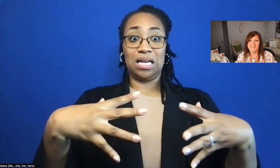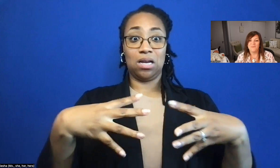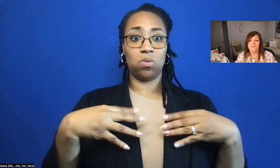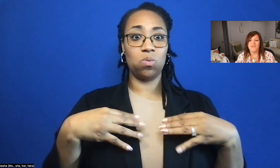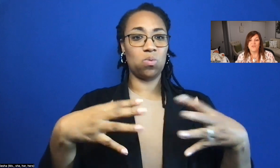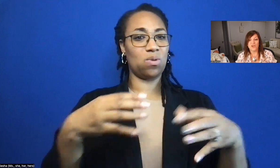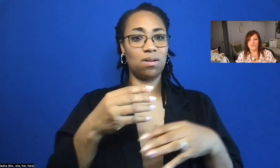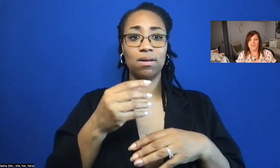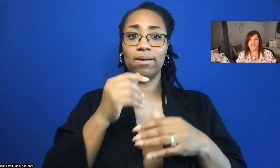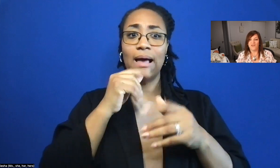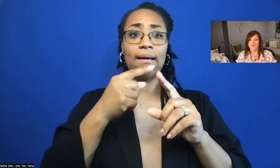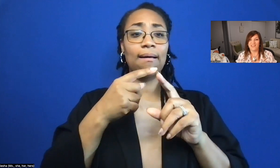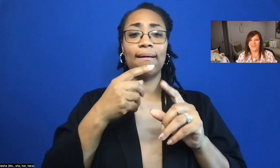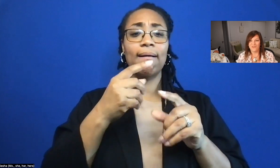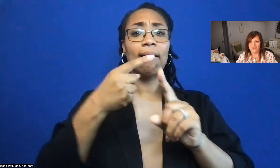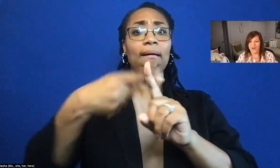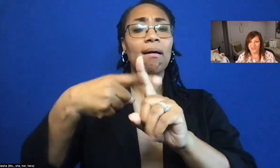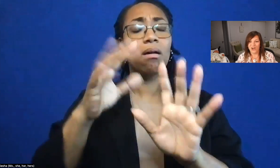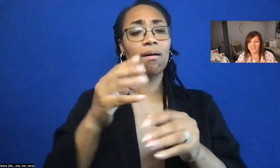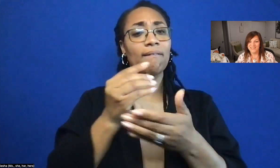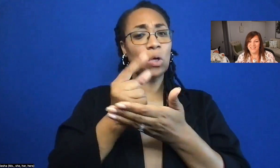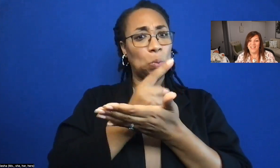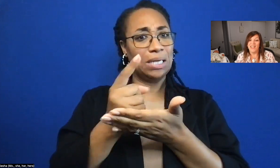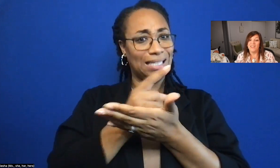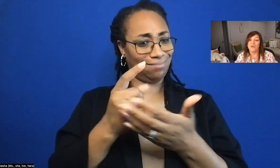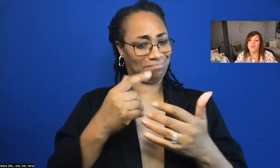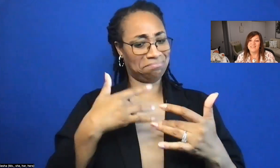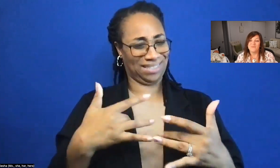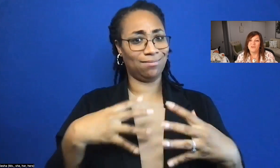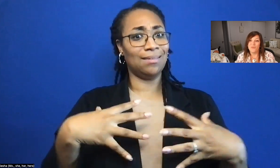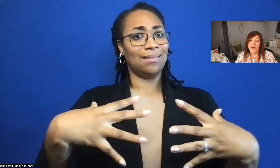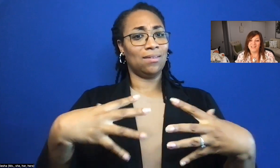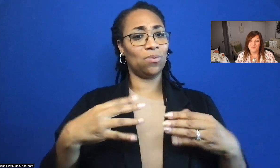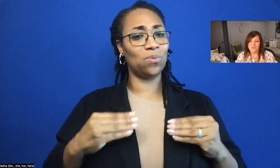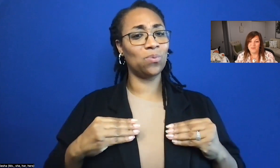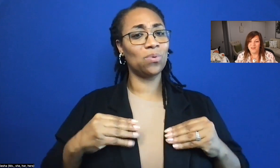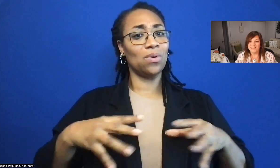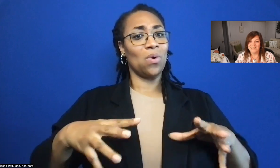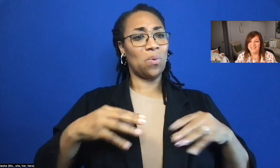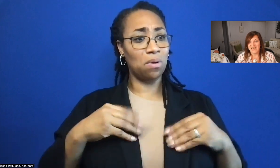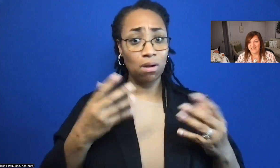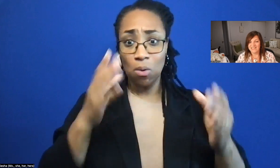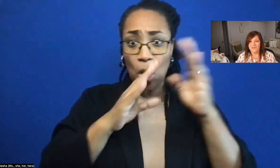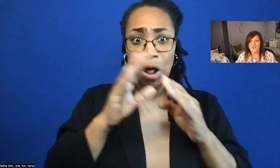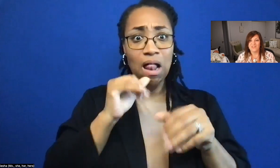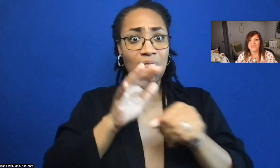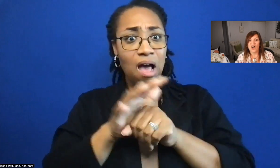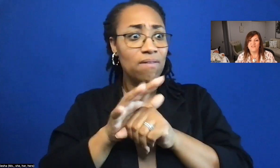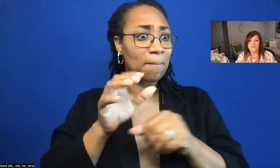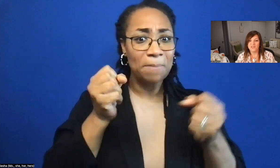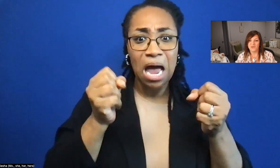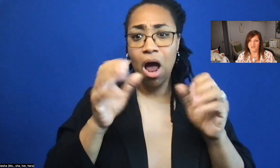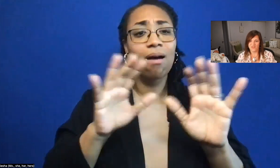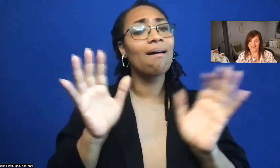surprised if you don't feel that feeling for long. Your breasts will go back to pre-pregnancy size and feel